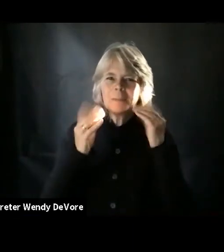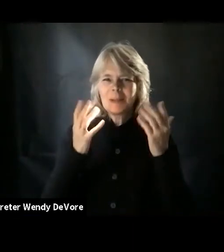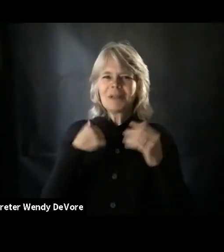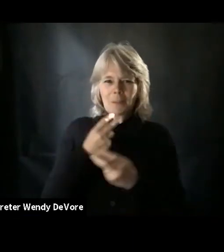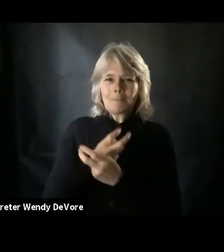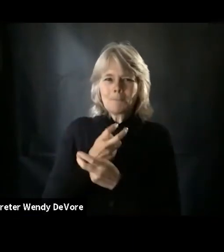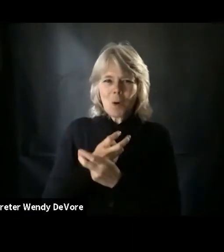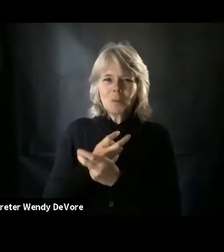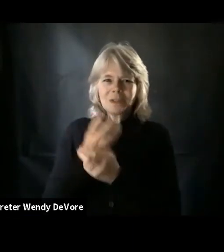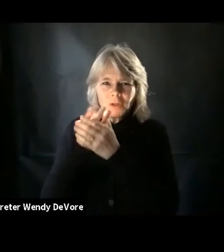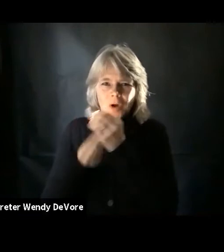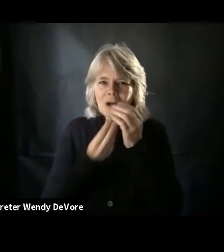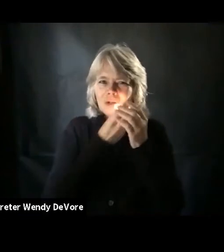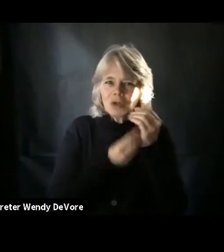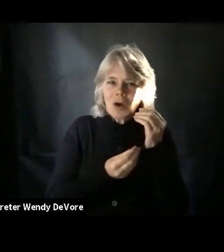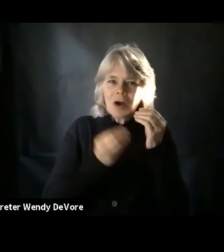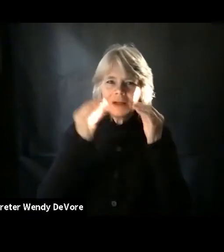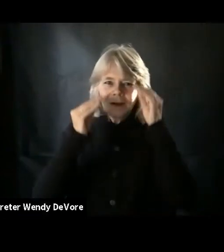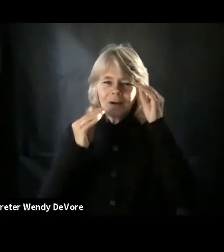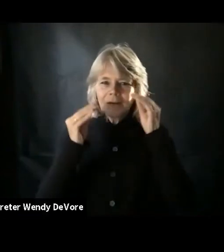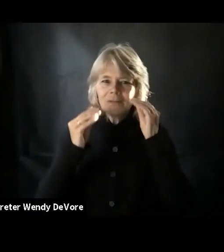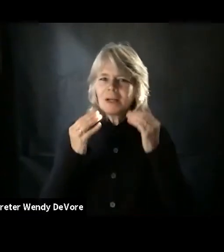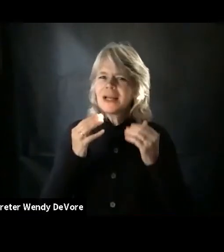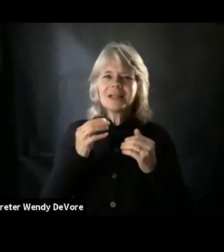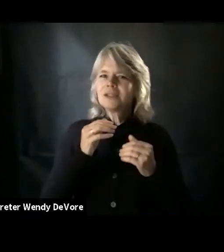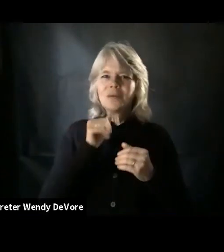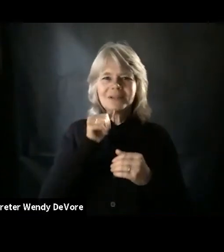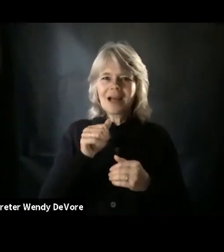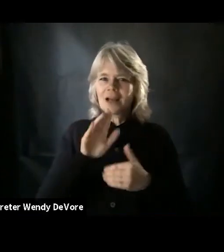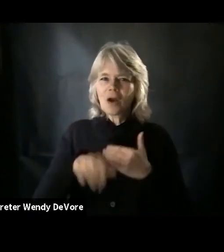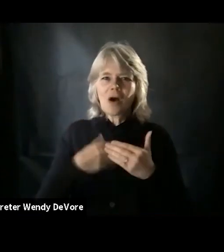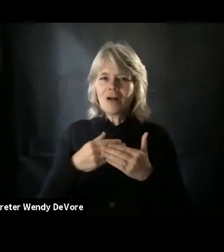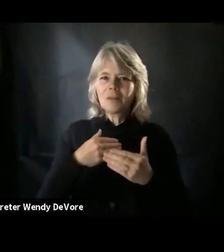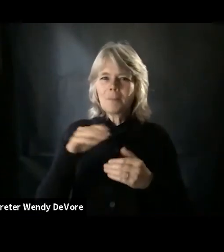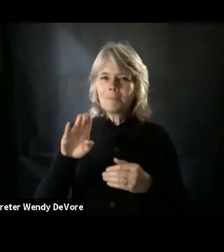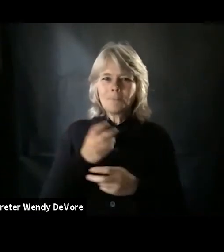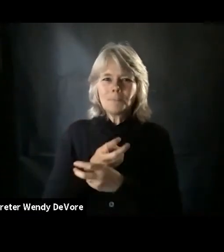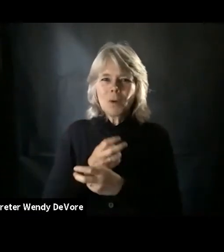bones. Often they don't have all of the correct